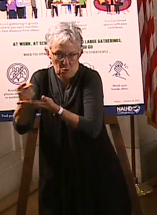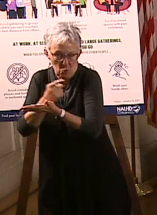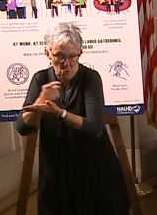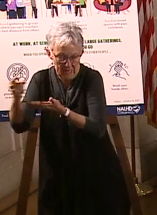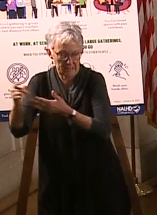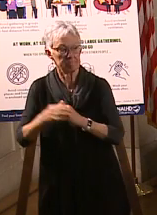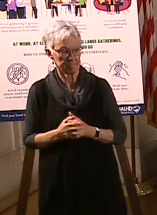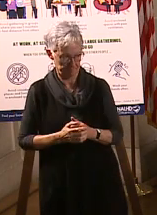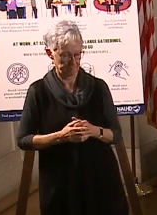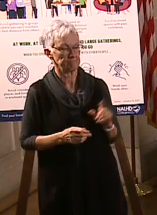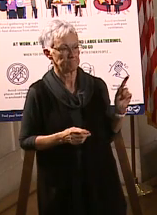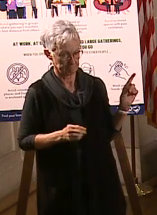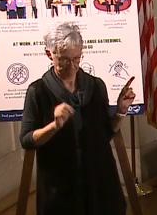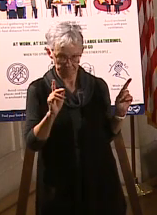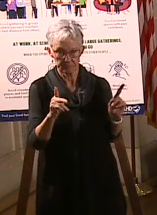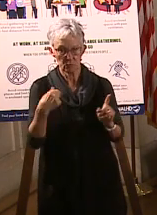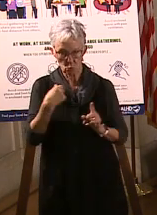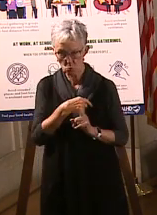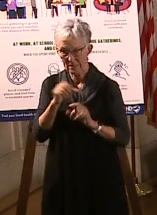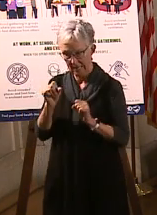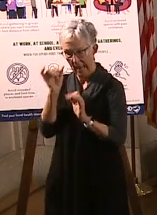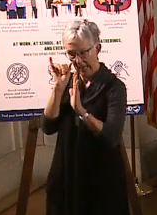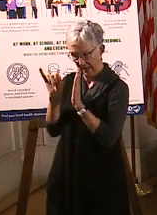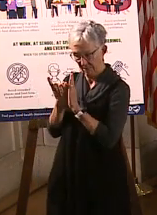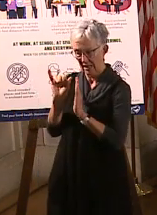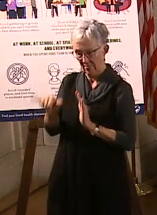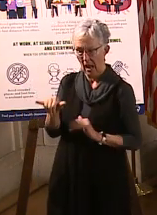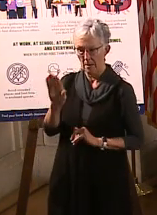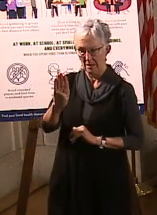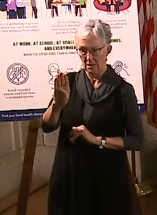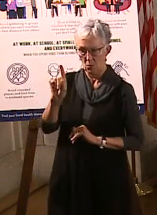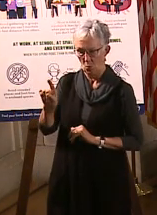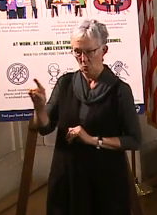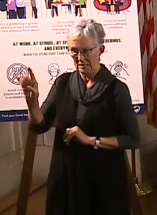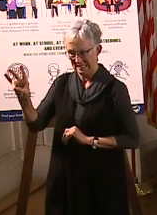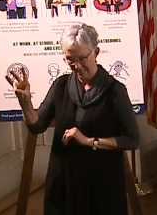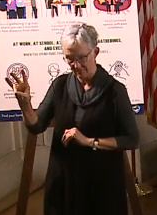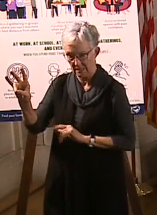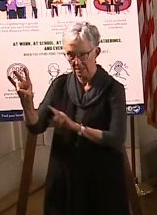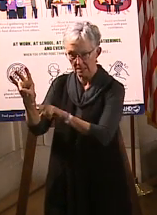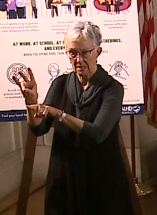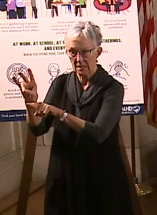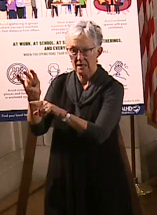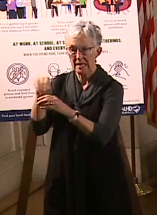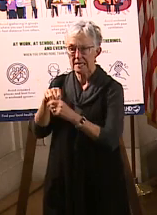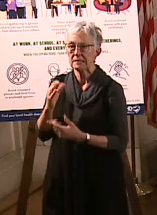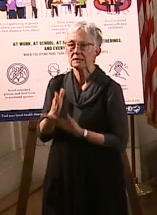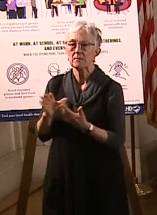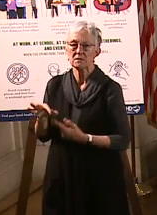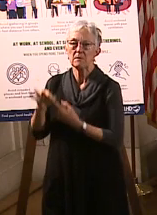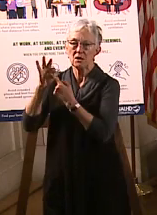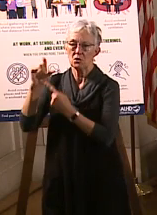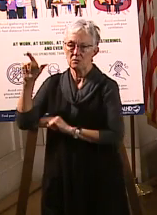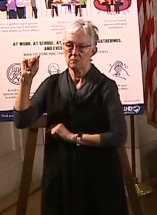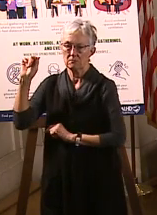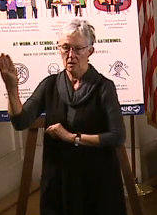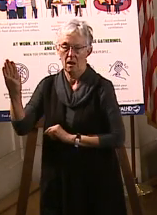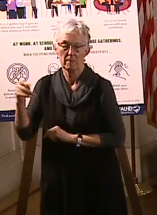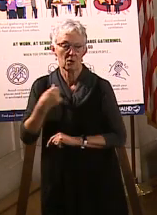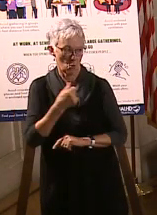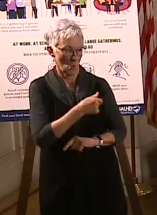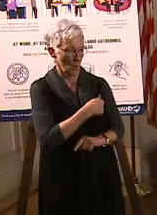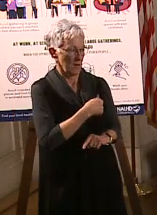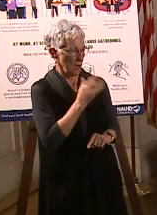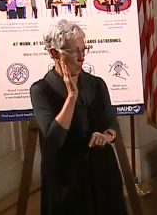one of the commercial labs that Dr. Anthone is referencing, or once we get to our own Thermo Fisher TAC path up and running at the Nebraska Public Health Lab,